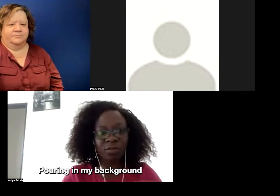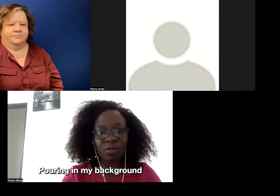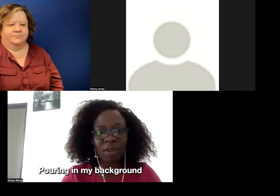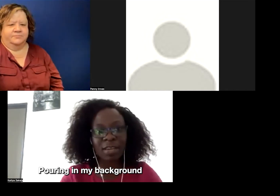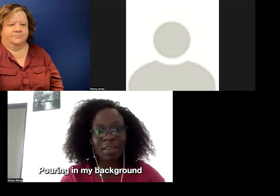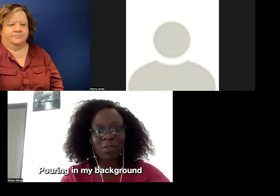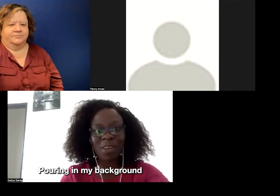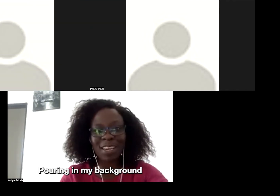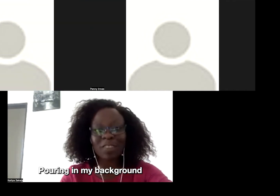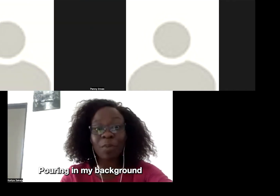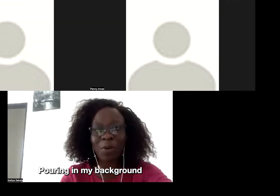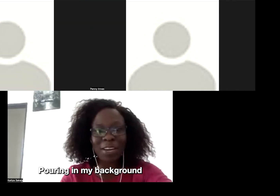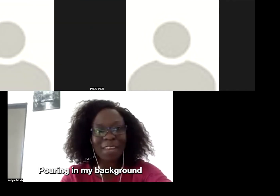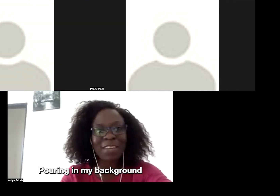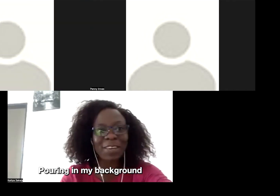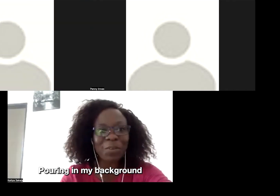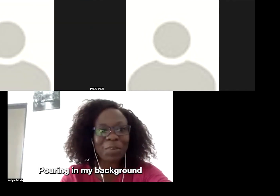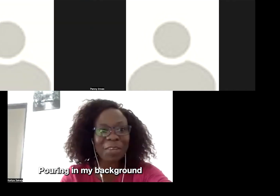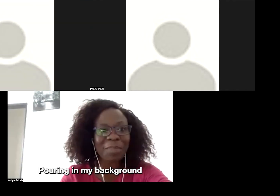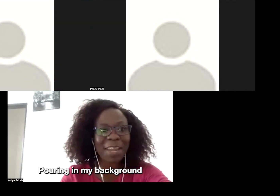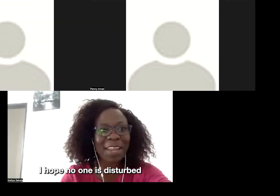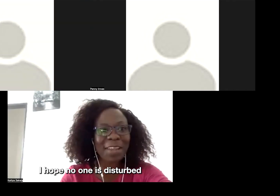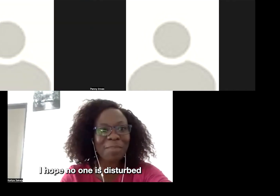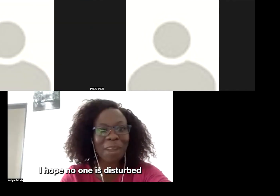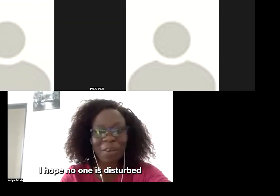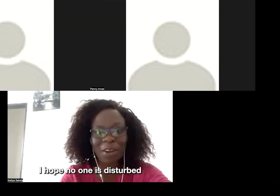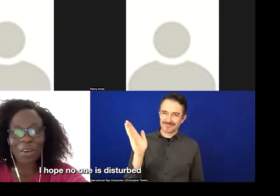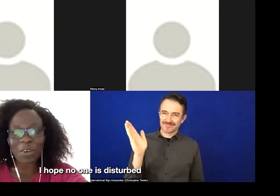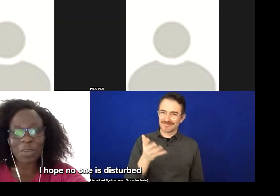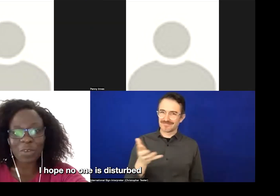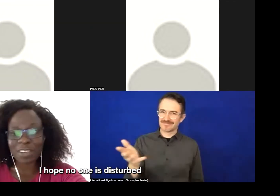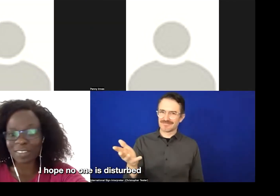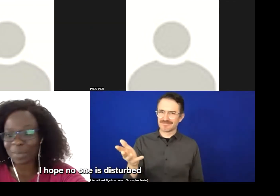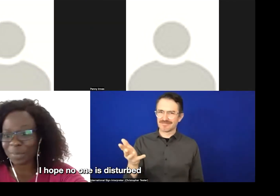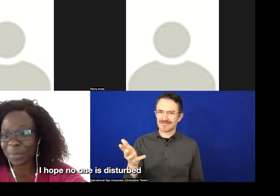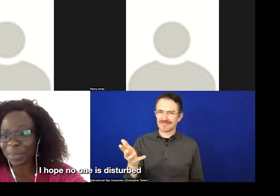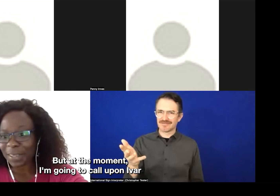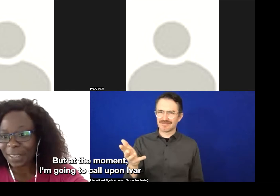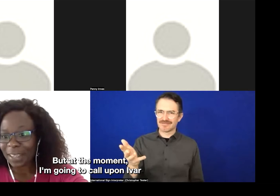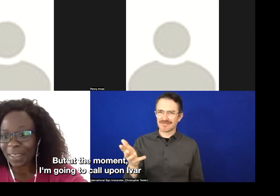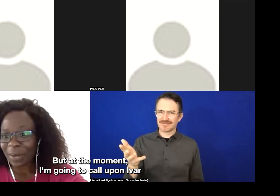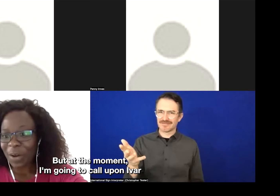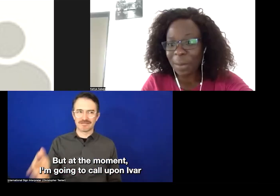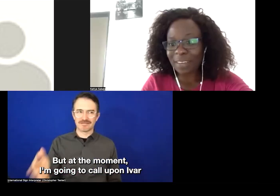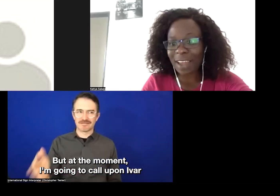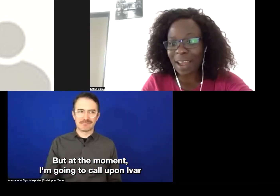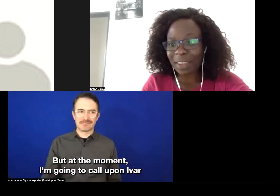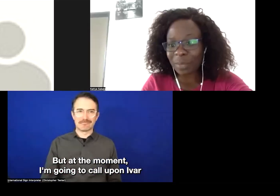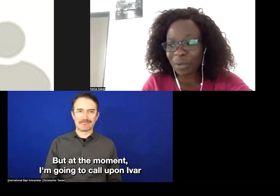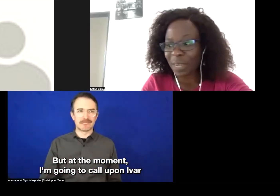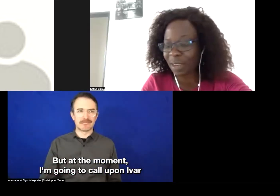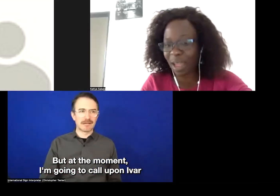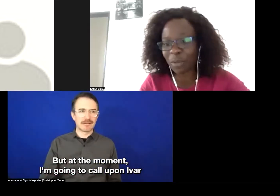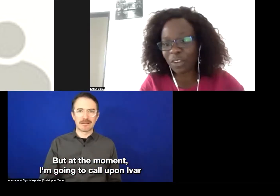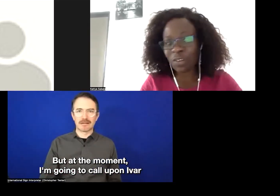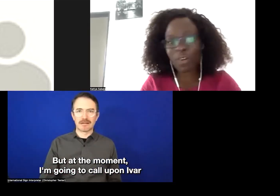It's pouring heavily in my background. Hope it won't disturb the call, but at the